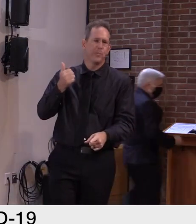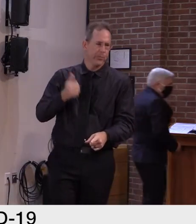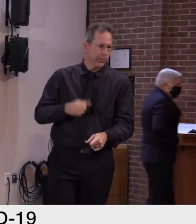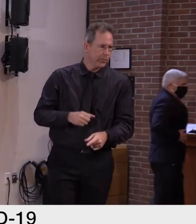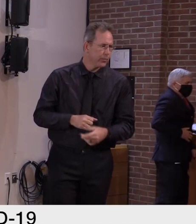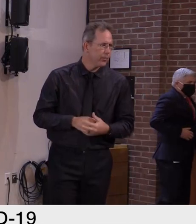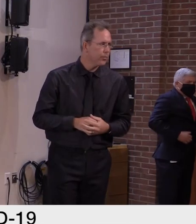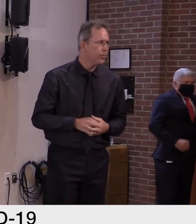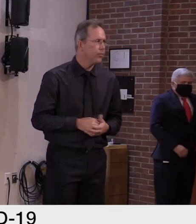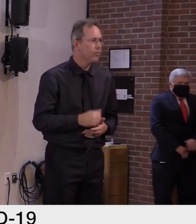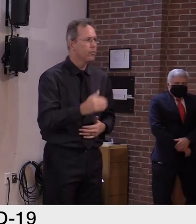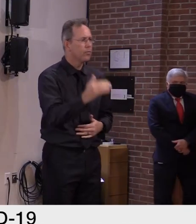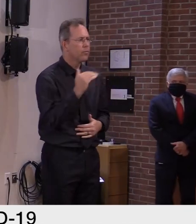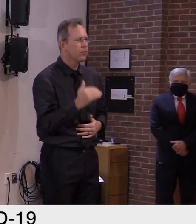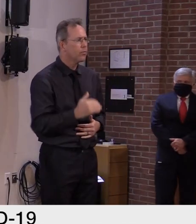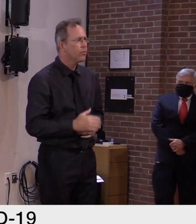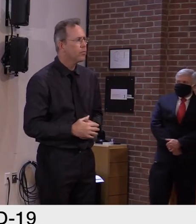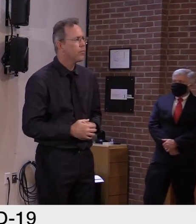much. Liam, VPR.